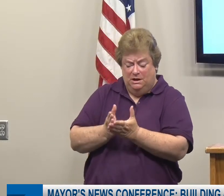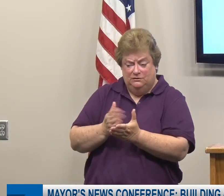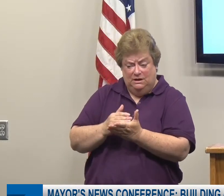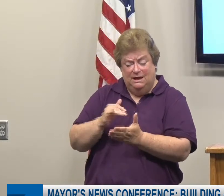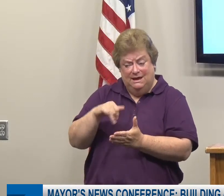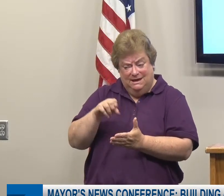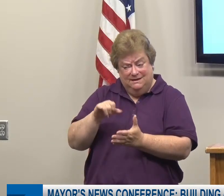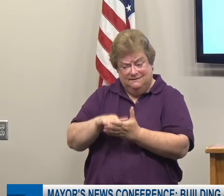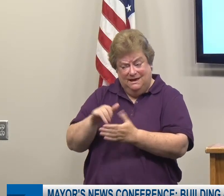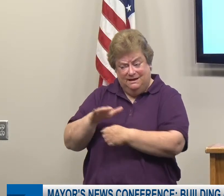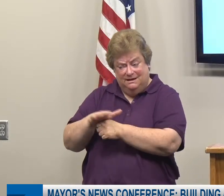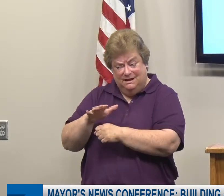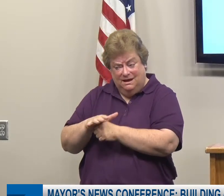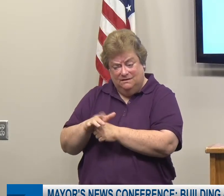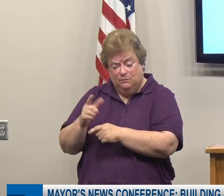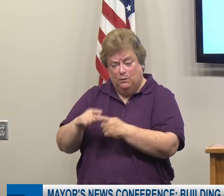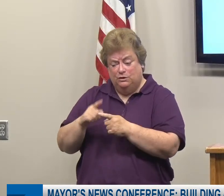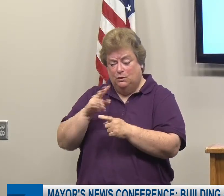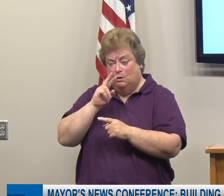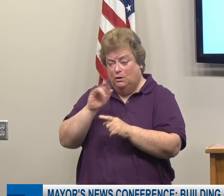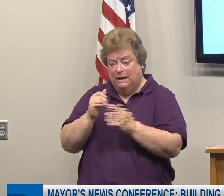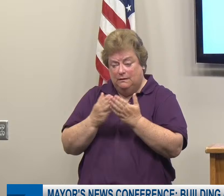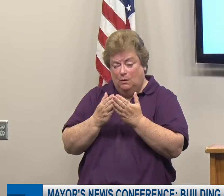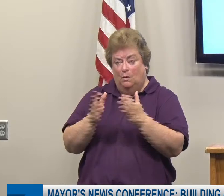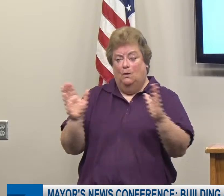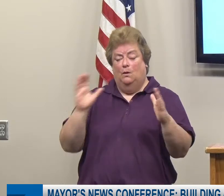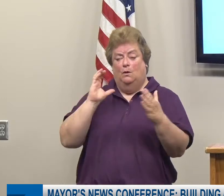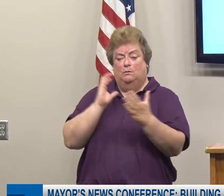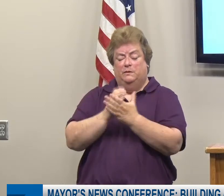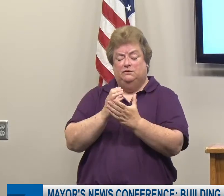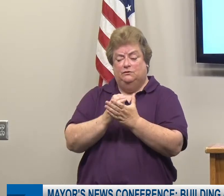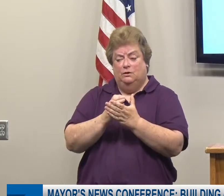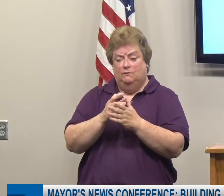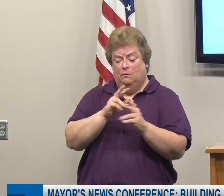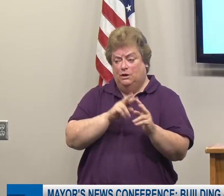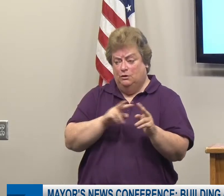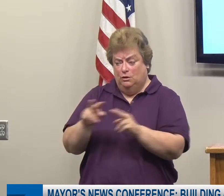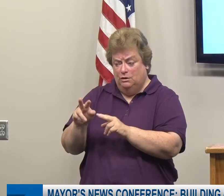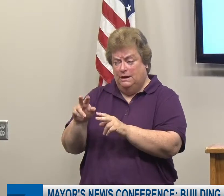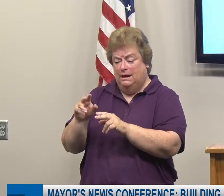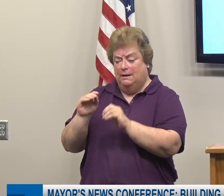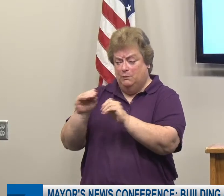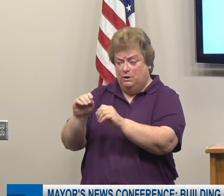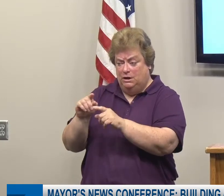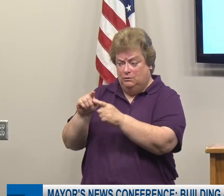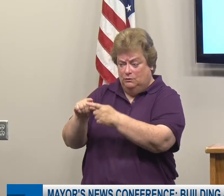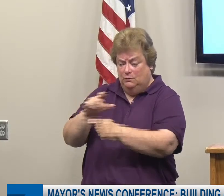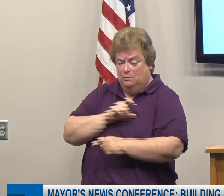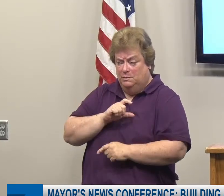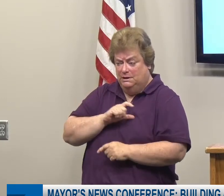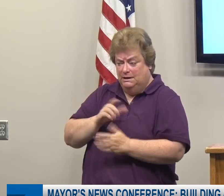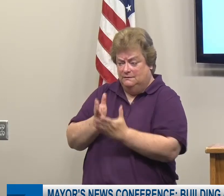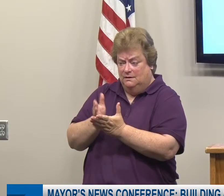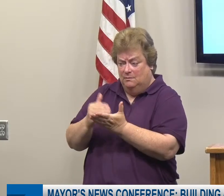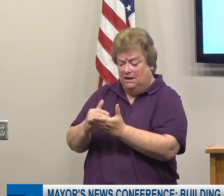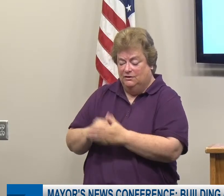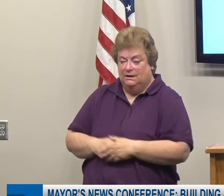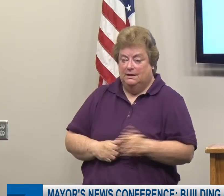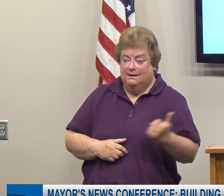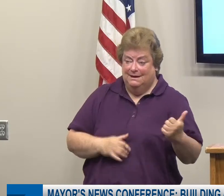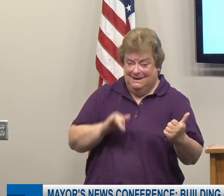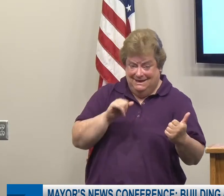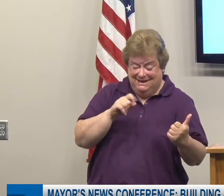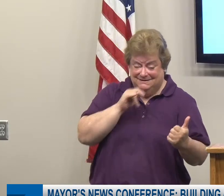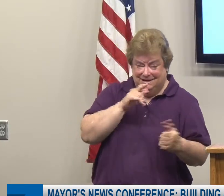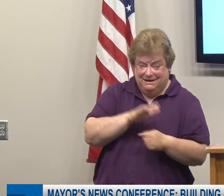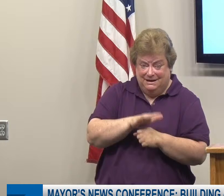enough, when you look at the grand scheme of things and how much you're putting towards your police budget? Andrew, is it enough? I